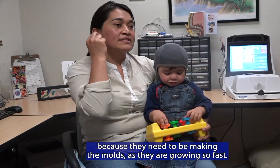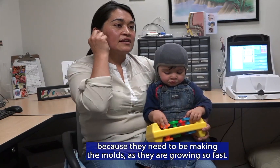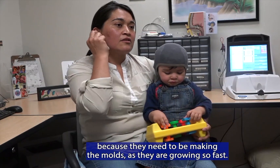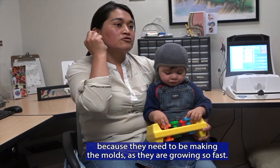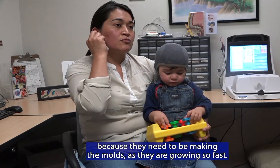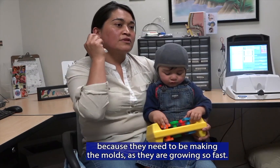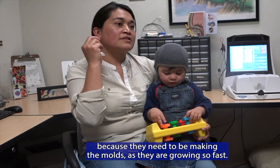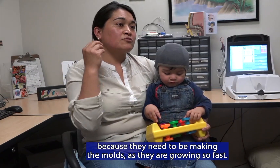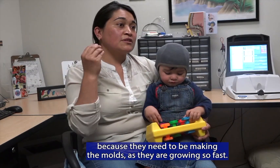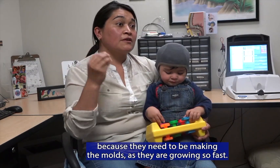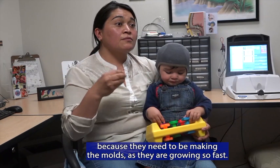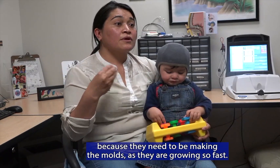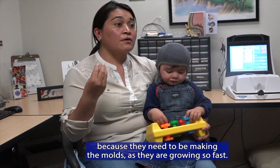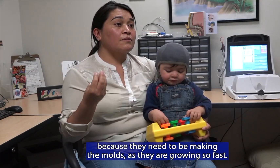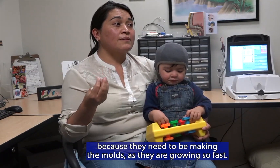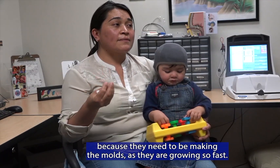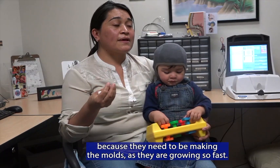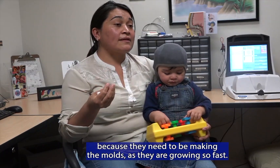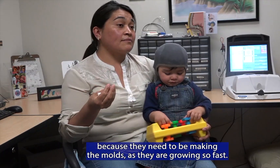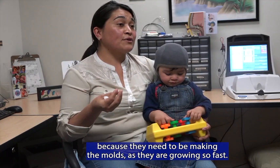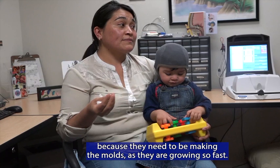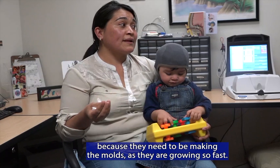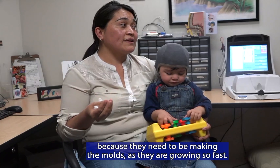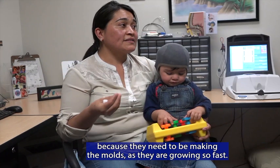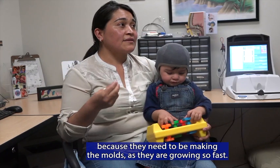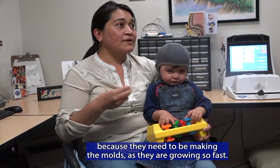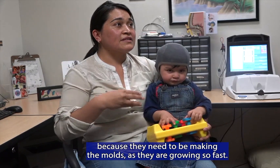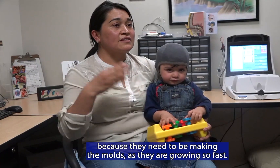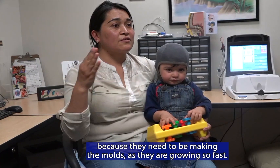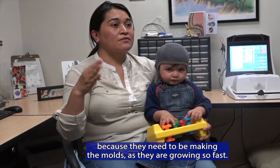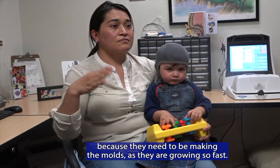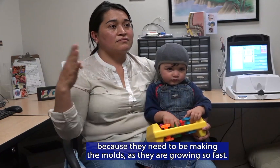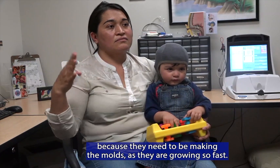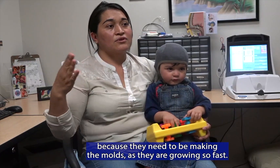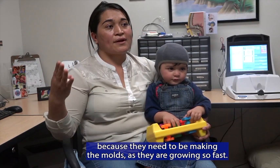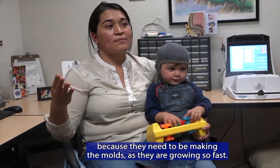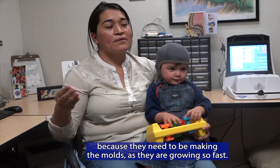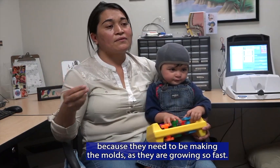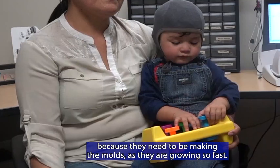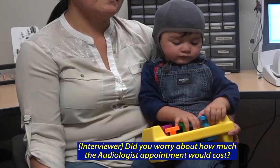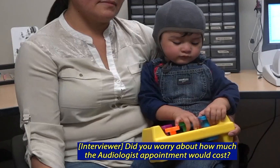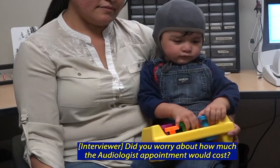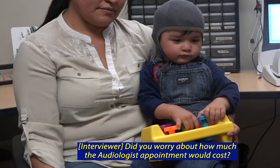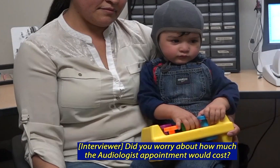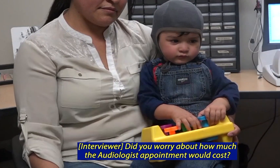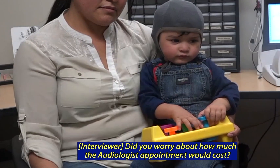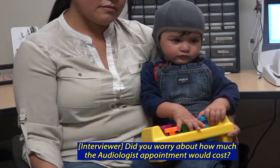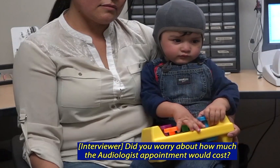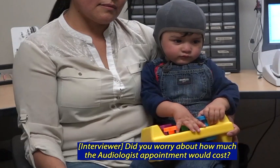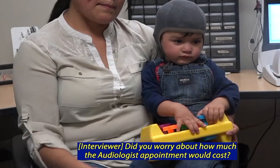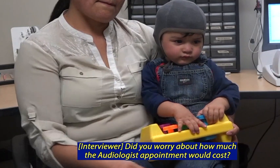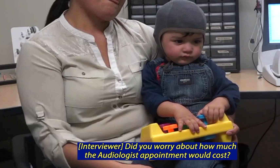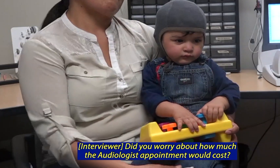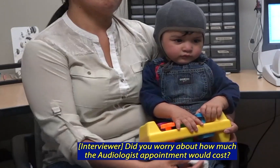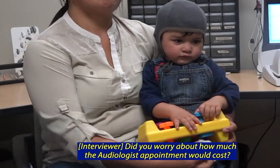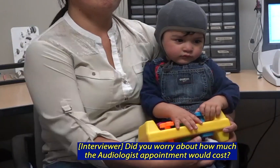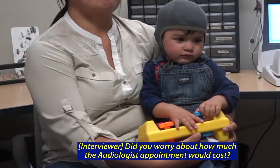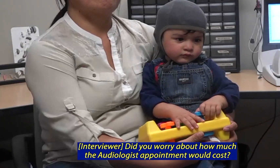los moldes muy seguido porque como el pues Valerie estaba creciendo muy rápido. ¿Ha estado preocupada sobre el costo de las